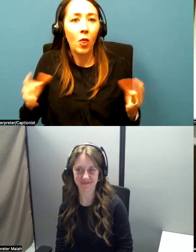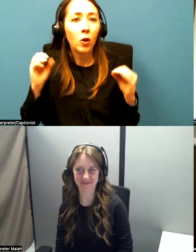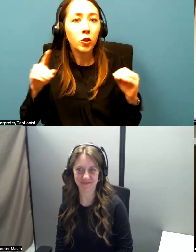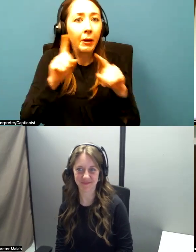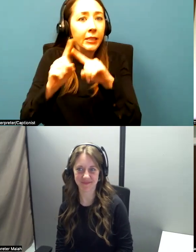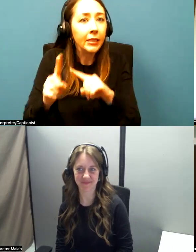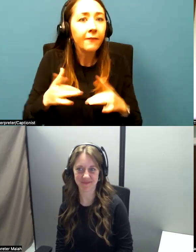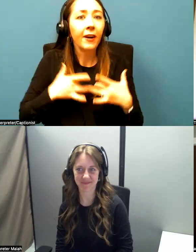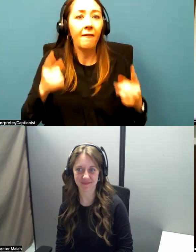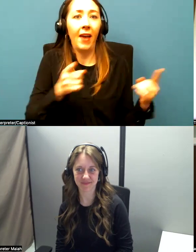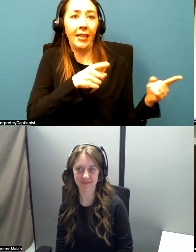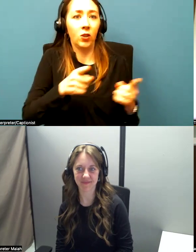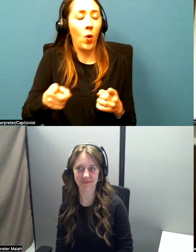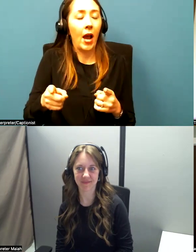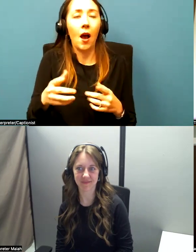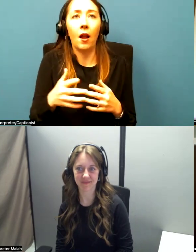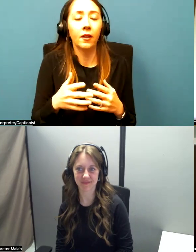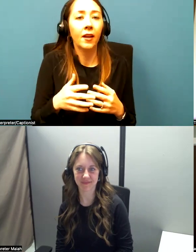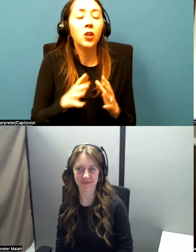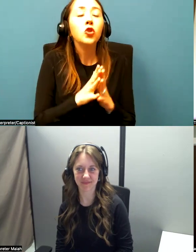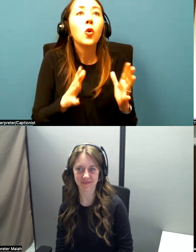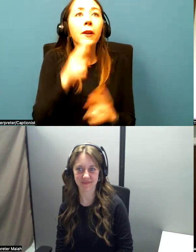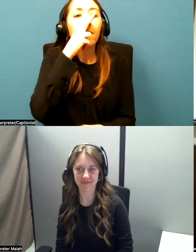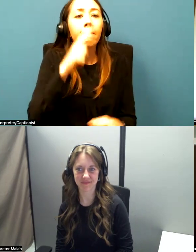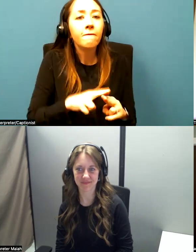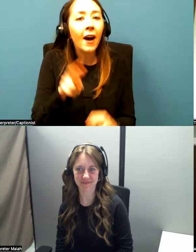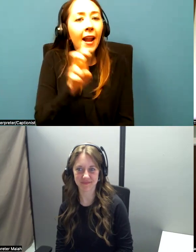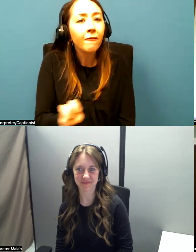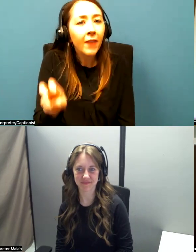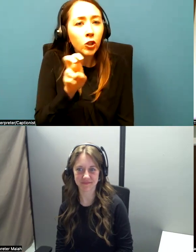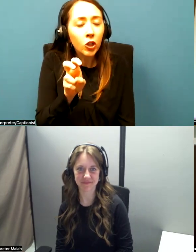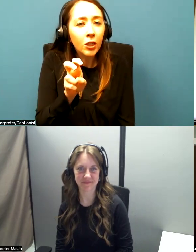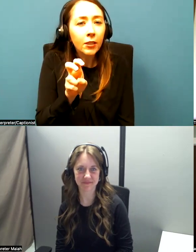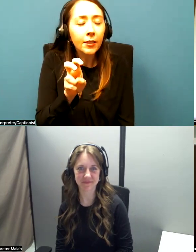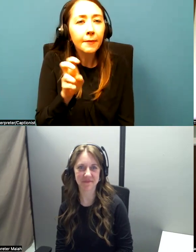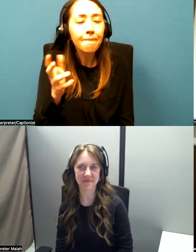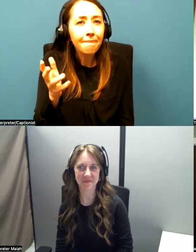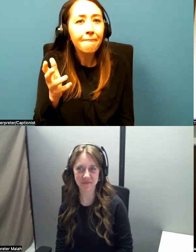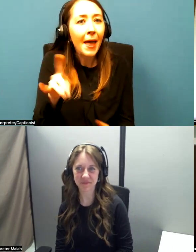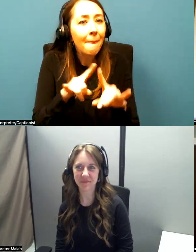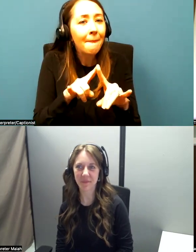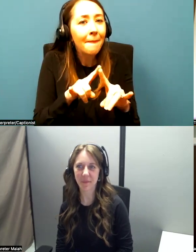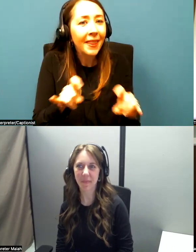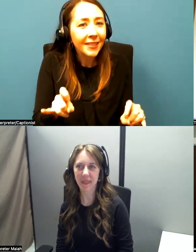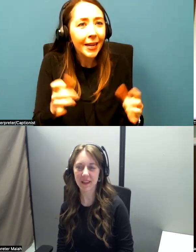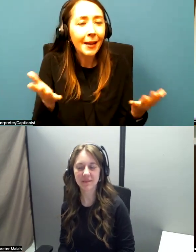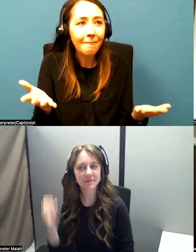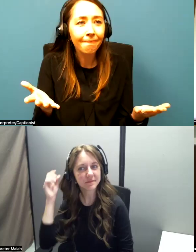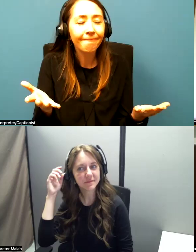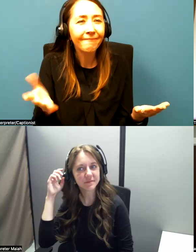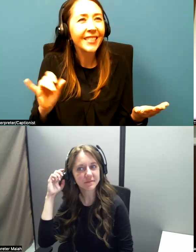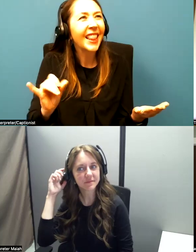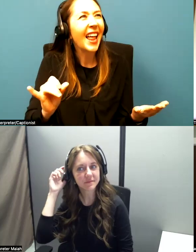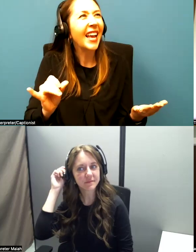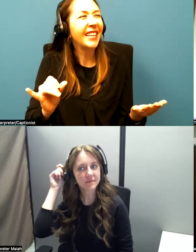events, it's so many fun adventures, but it is also